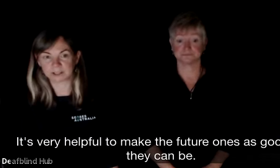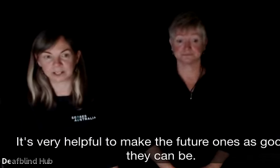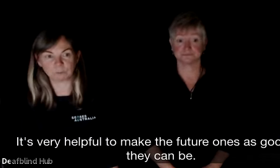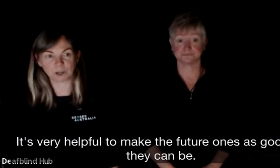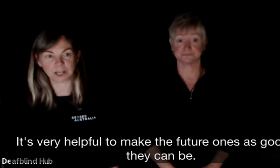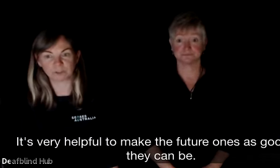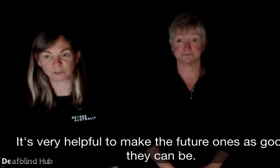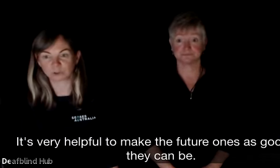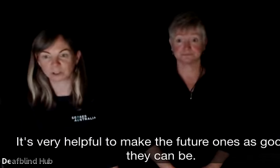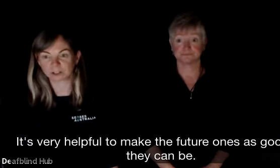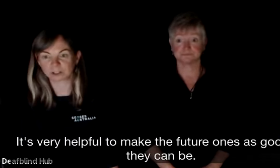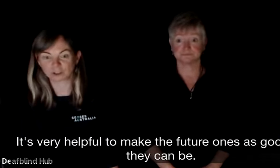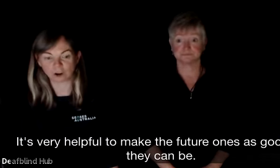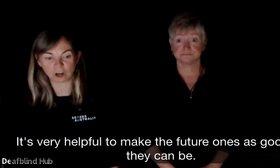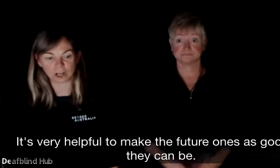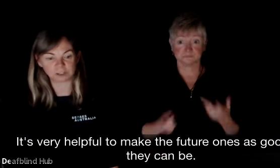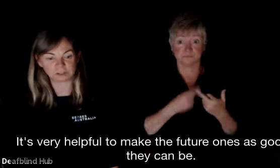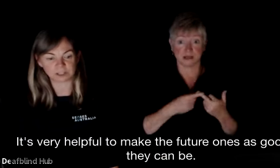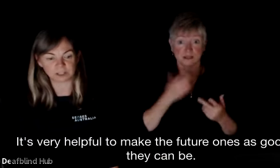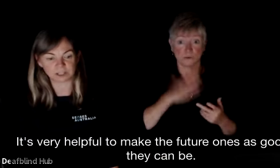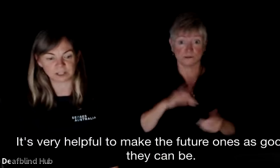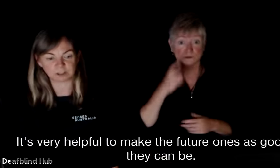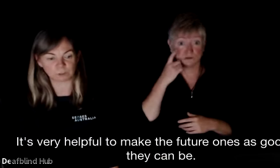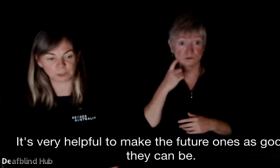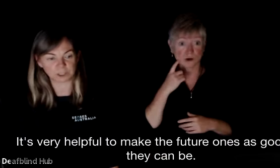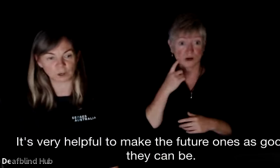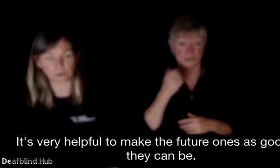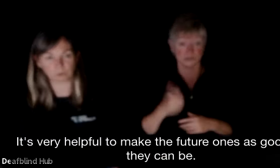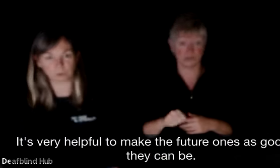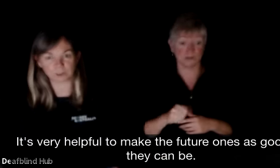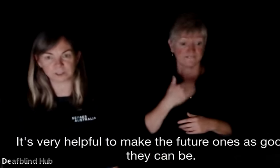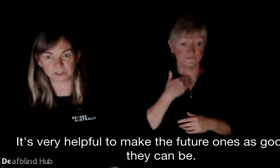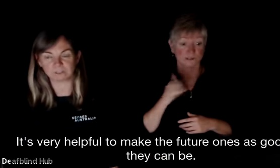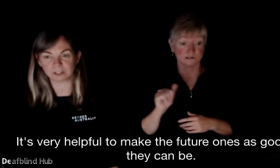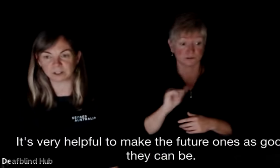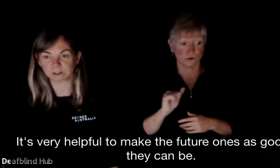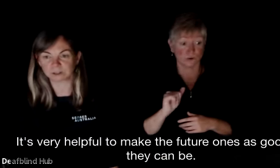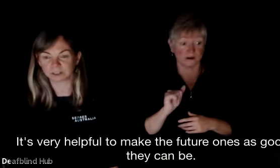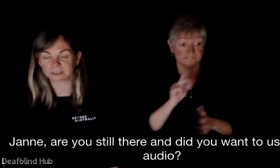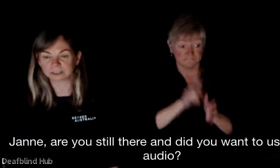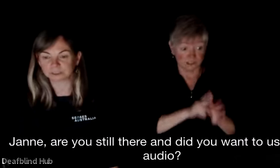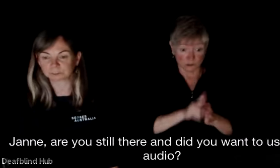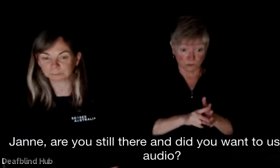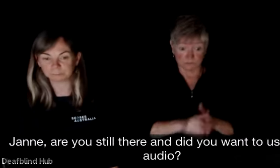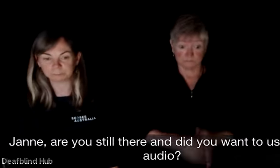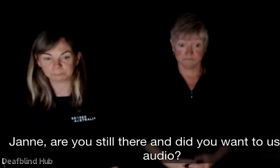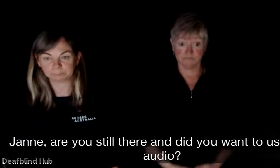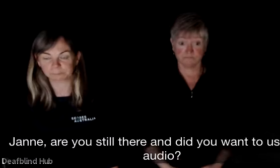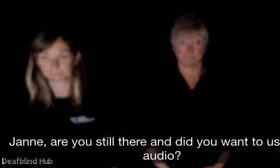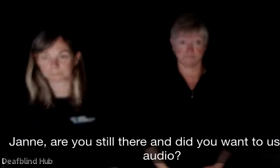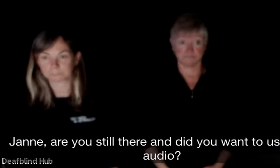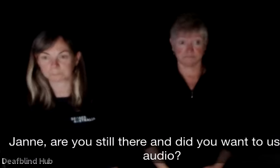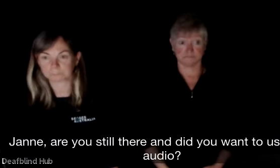Is there anyone else who would like to try using their audio or using their video?